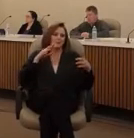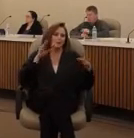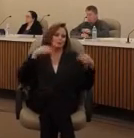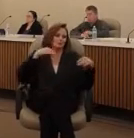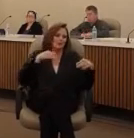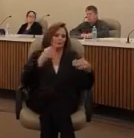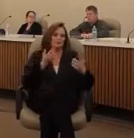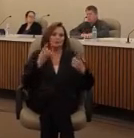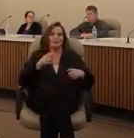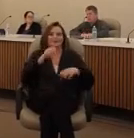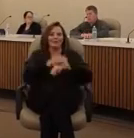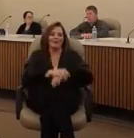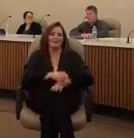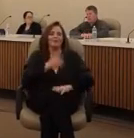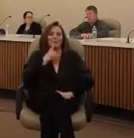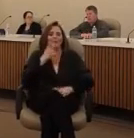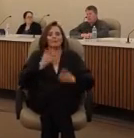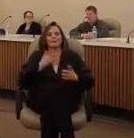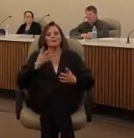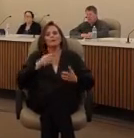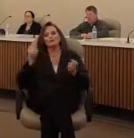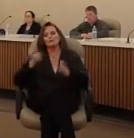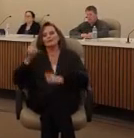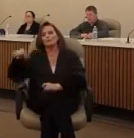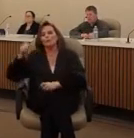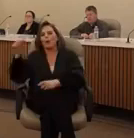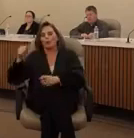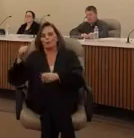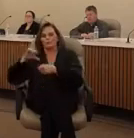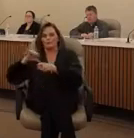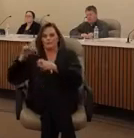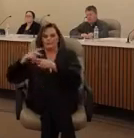else probably. Don, a point of law question.